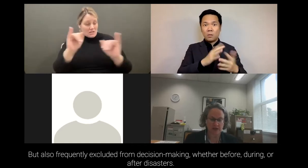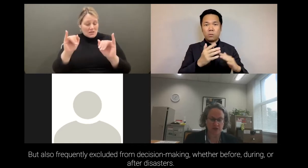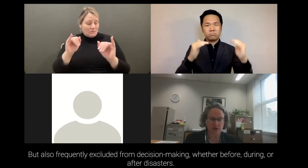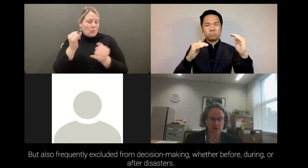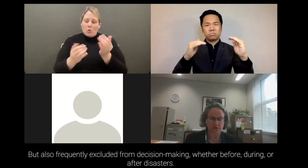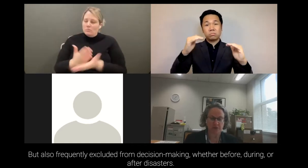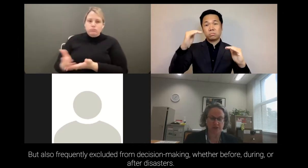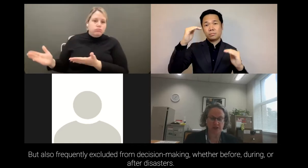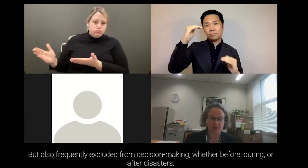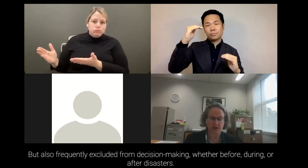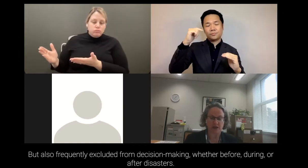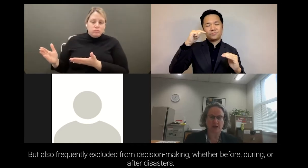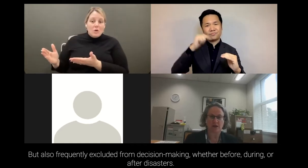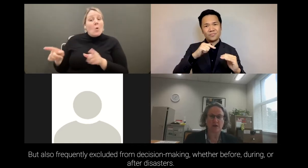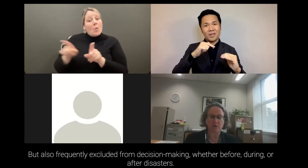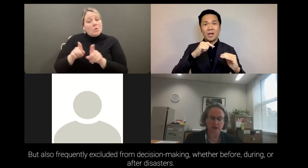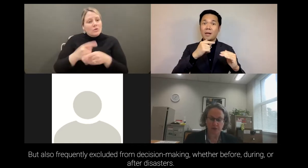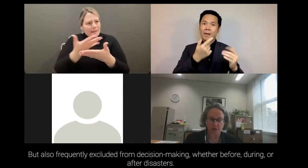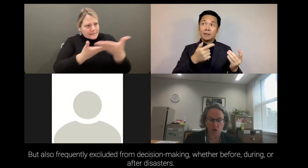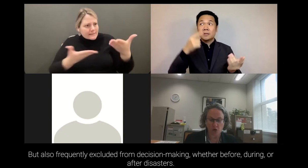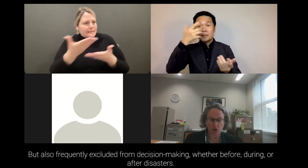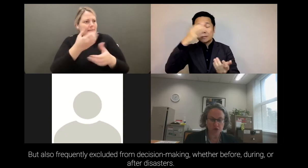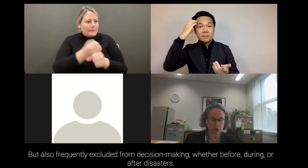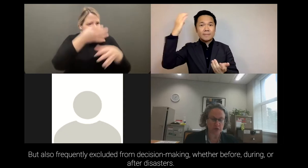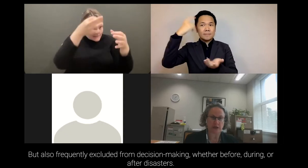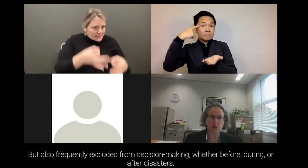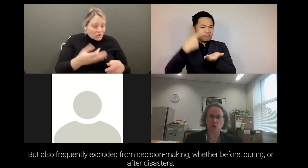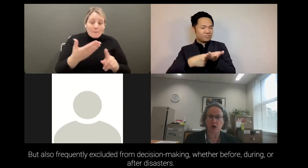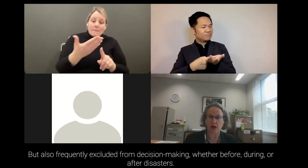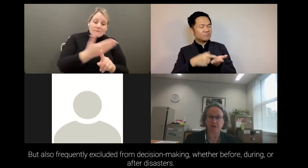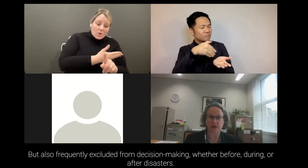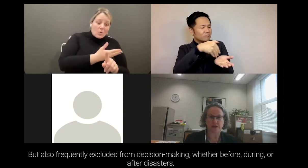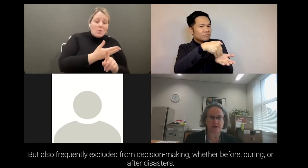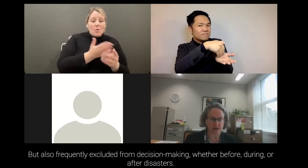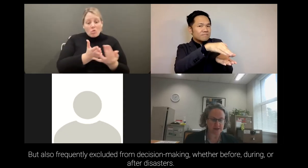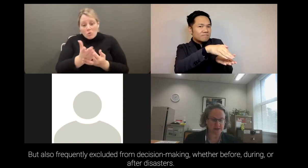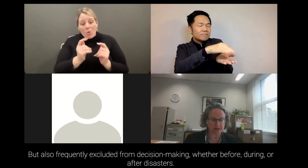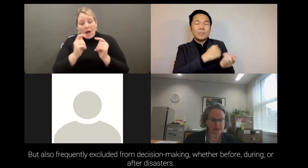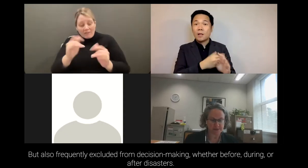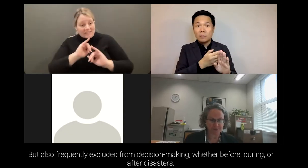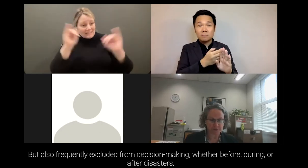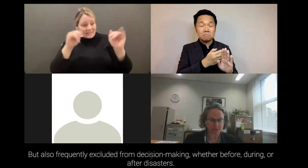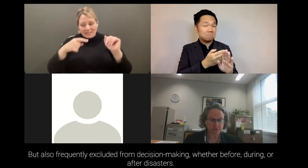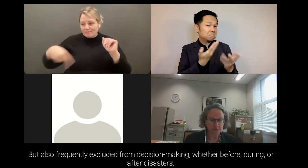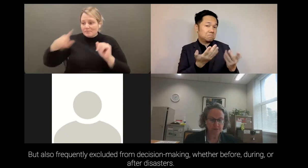frequently excluded from decision-making, whether before, during, or after